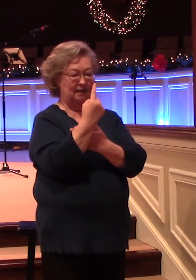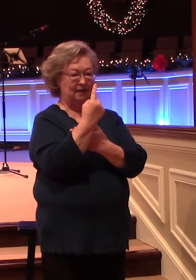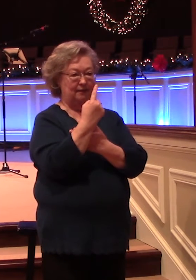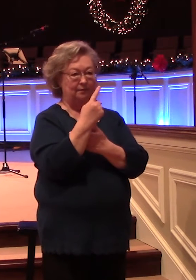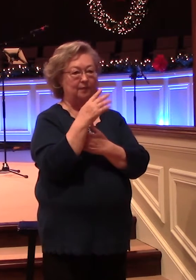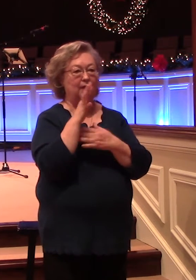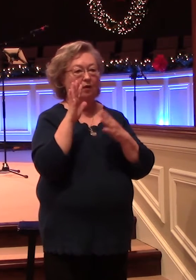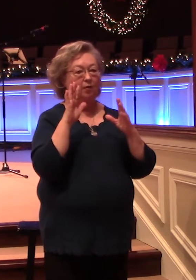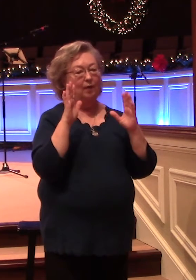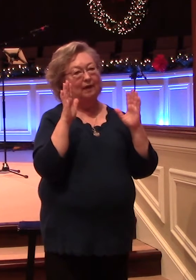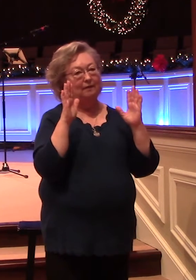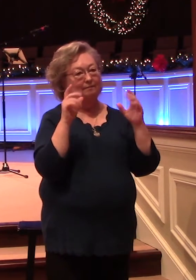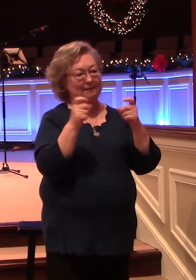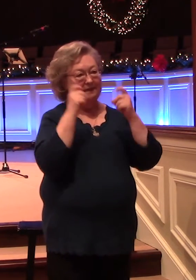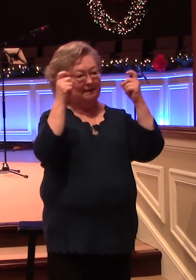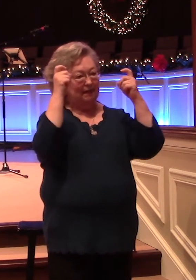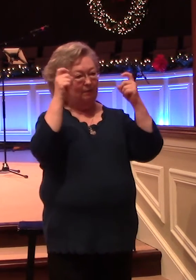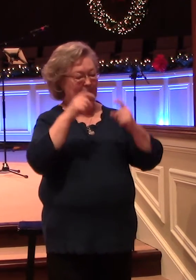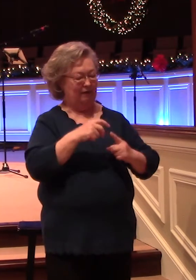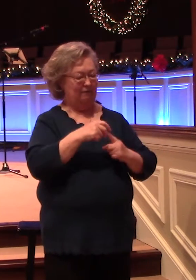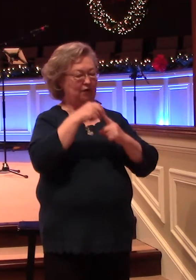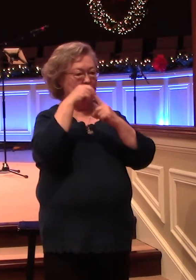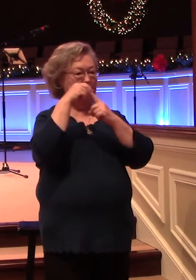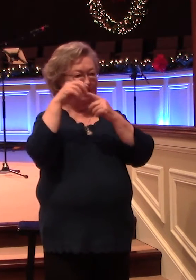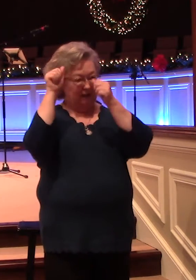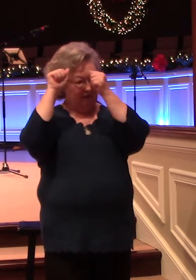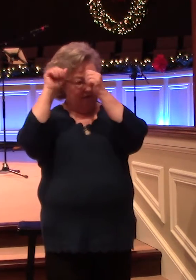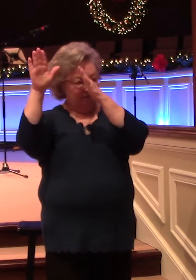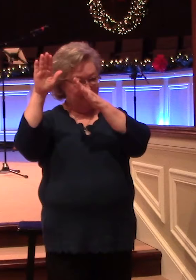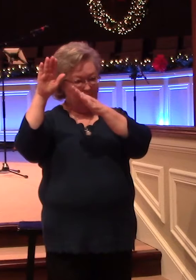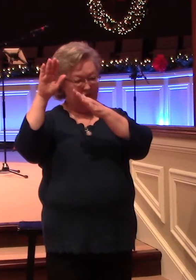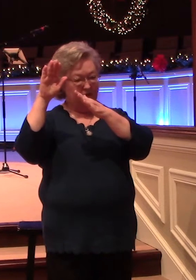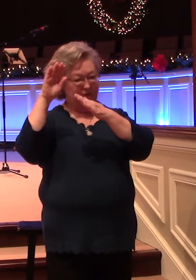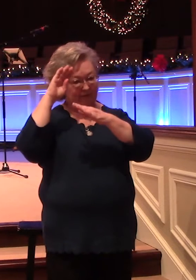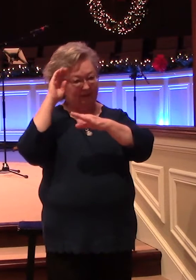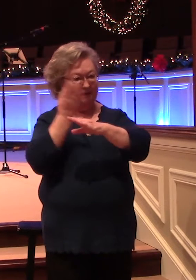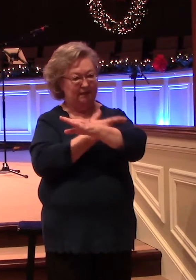God the Son, and God the Spirit in this text. And here's what I want you to catch about that.